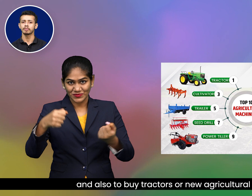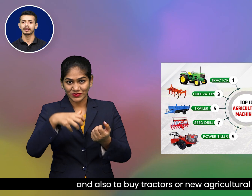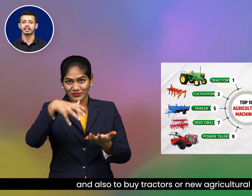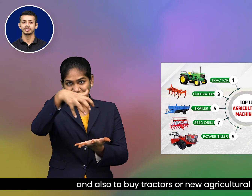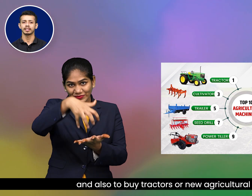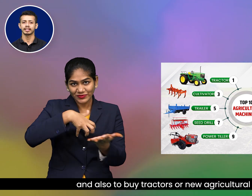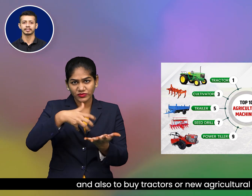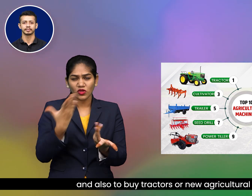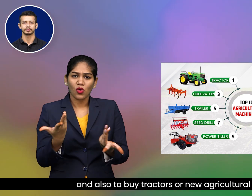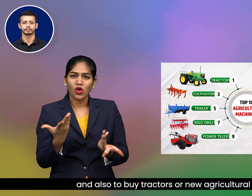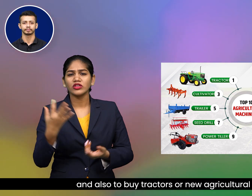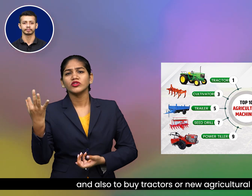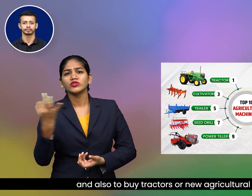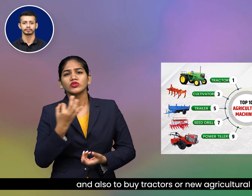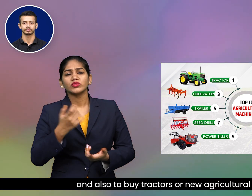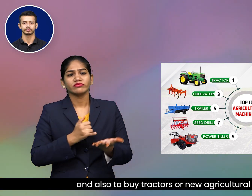or a new agricultural land.